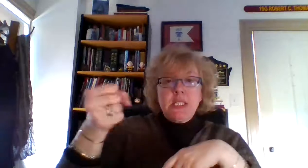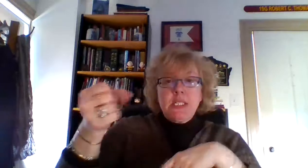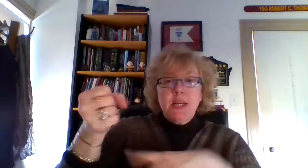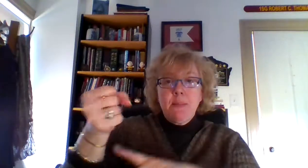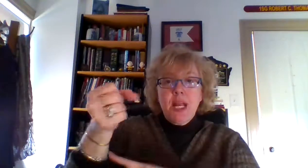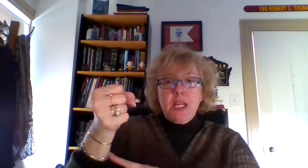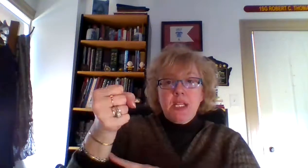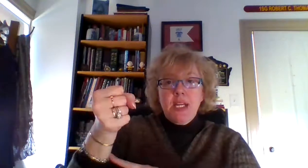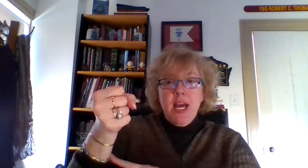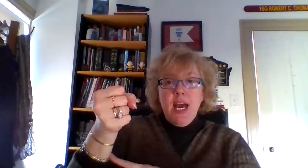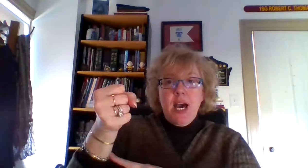Milk.